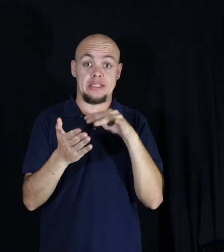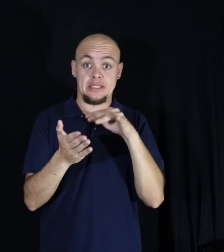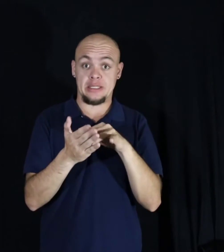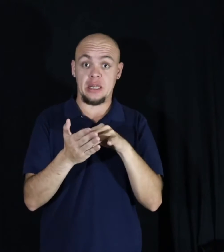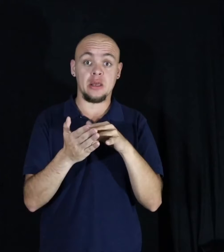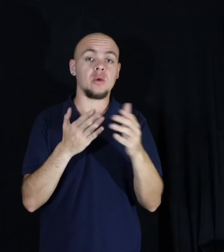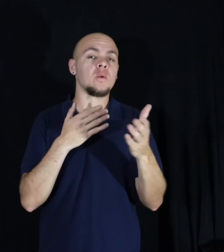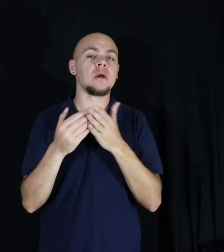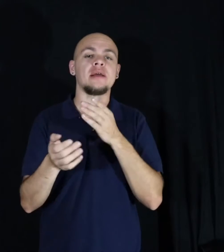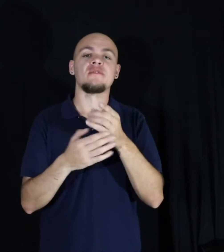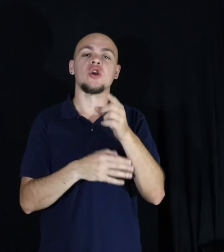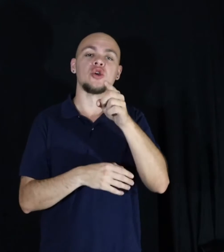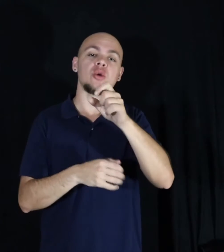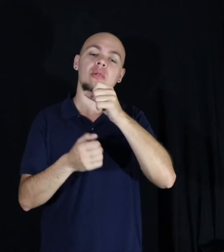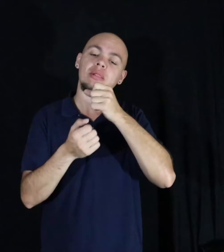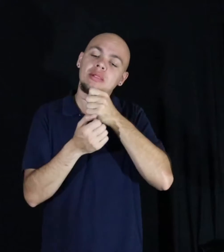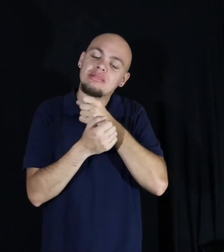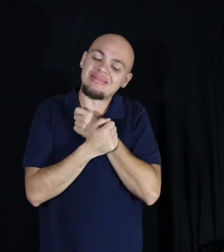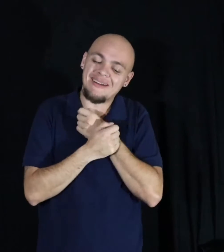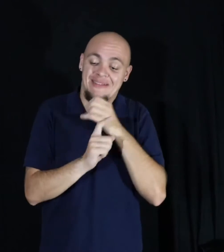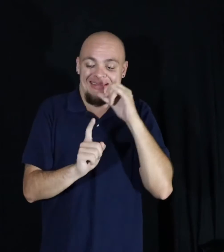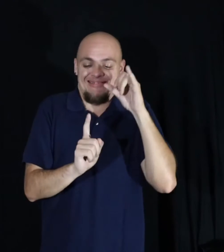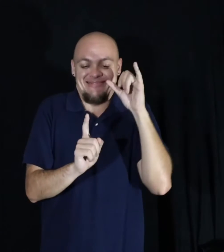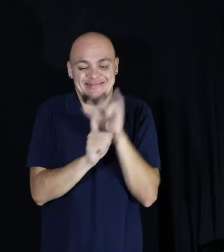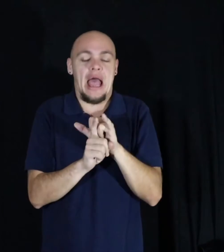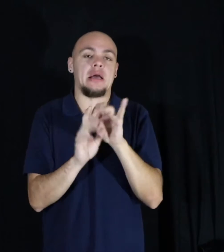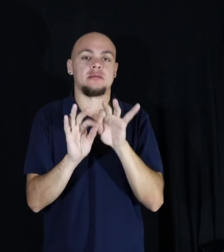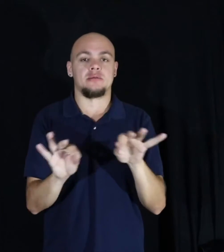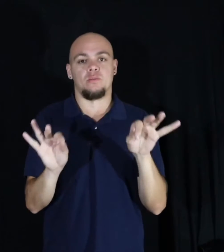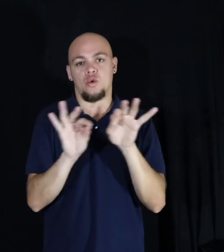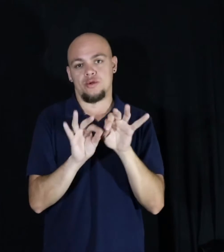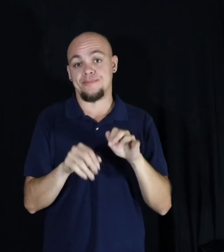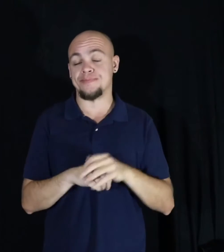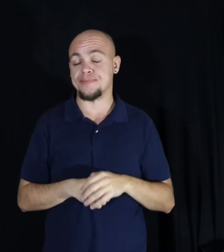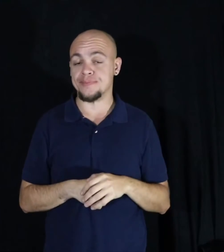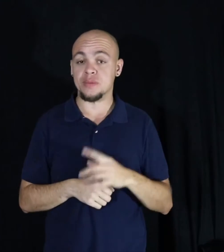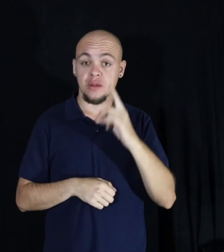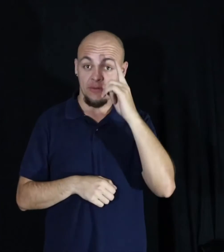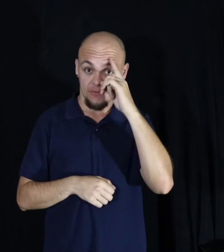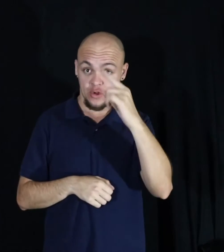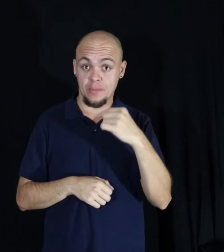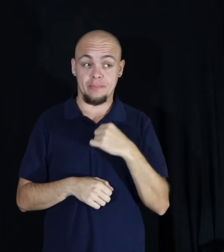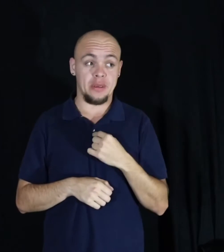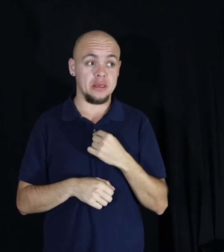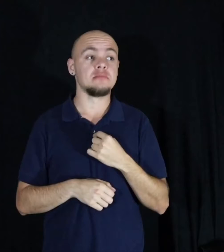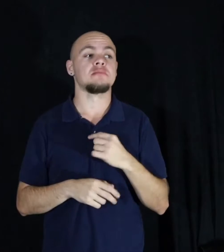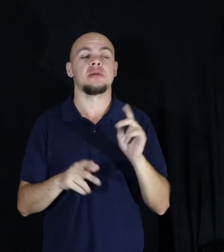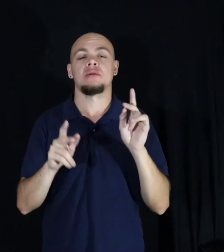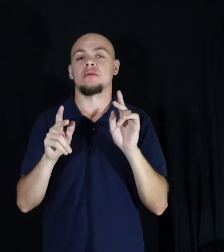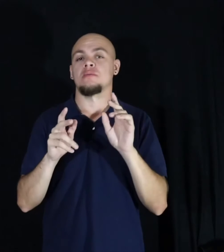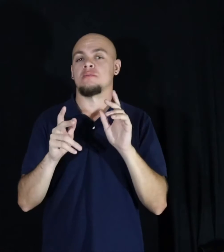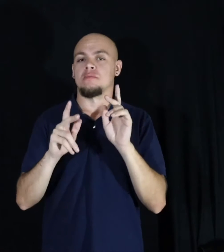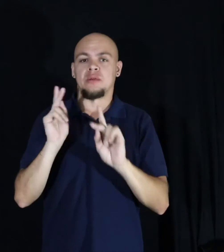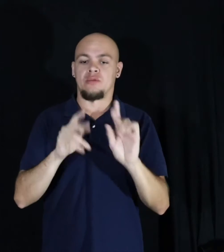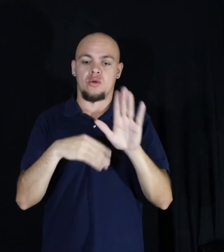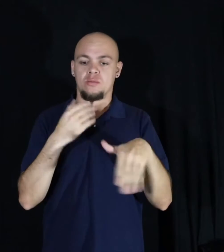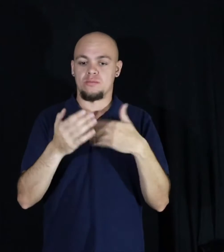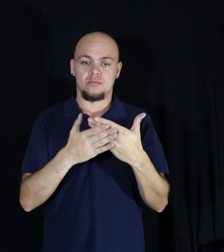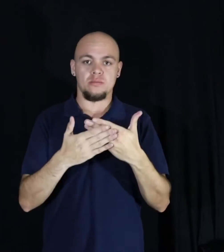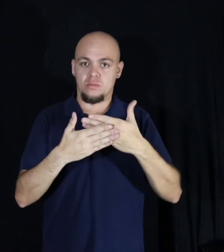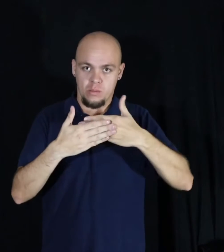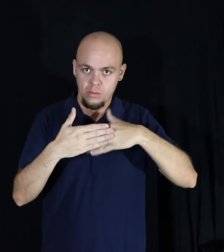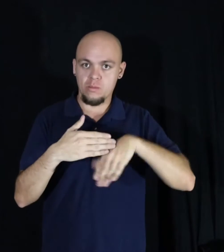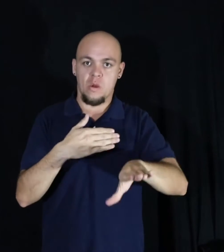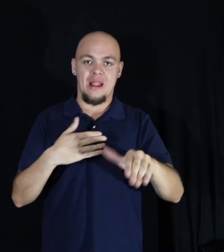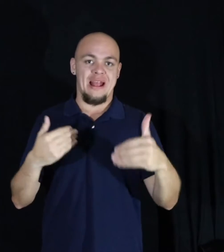you love, and that is what is important. For me, I think for people, everyone's born with a passion and it's just about finding